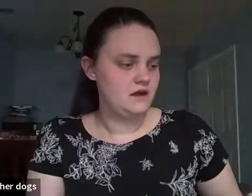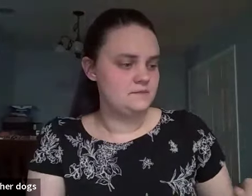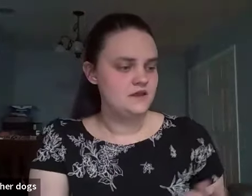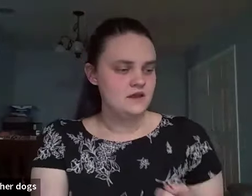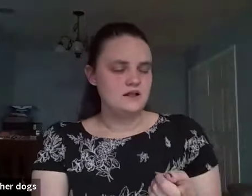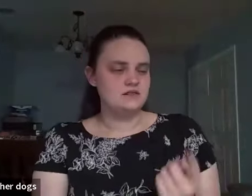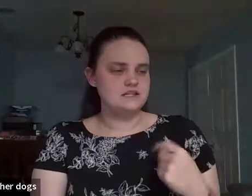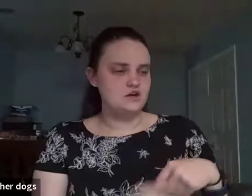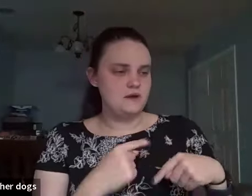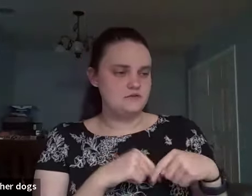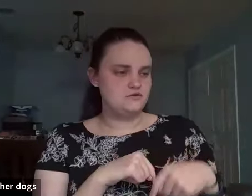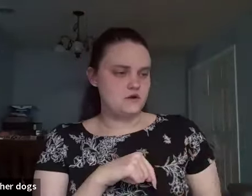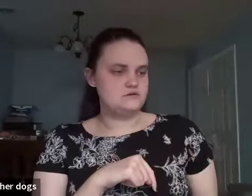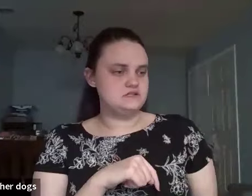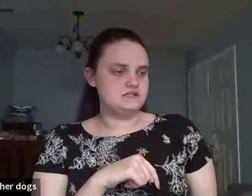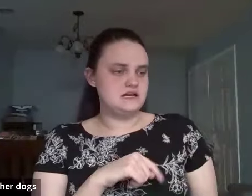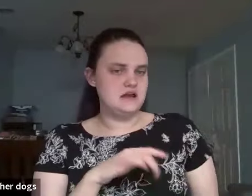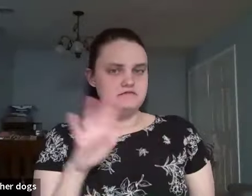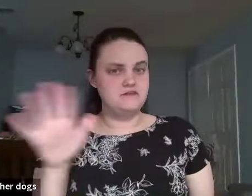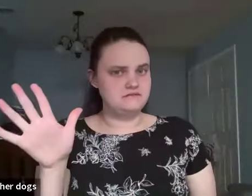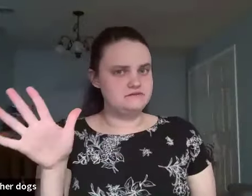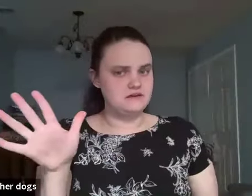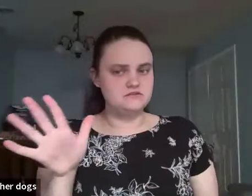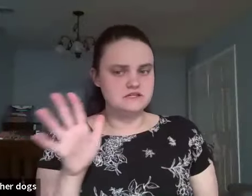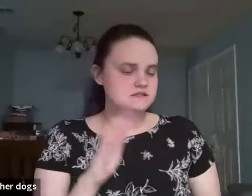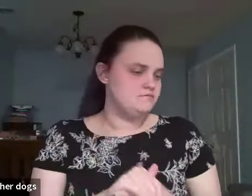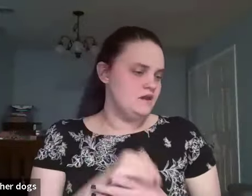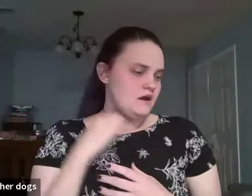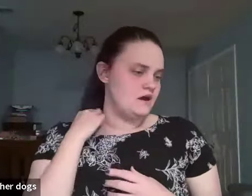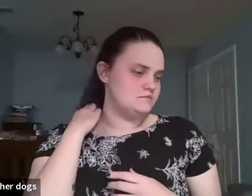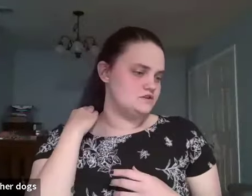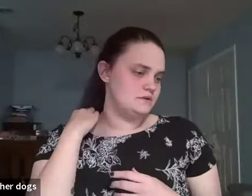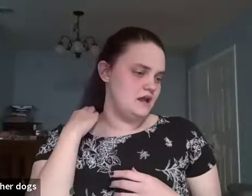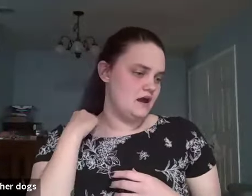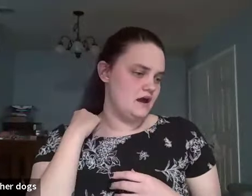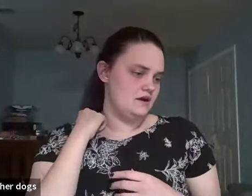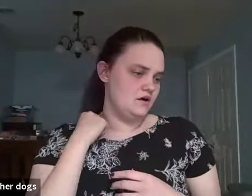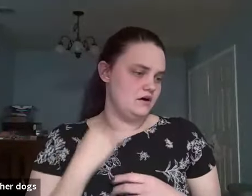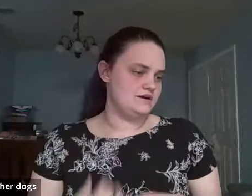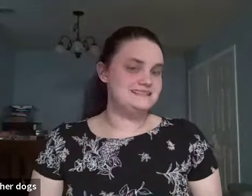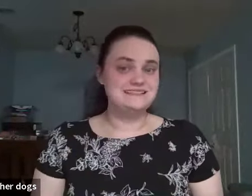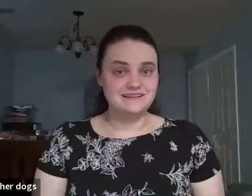Okay. Let's go back through those because then I have 5 left after this. So we had our